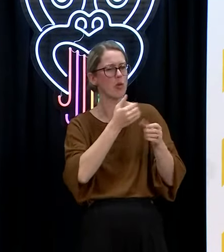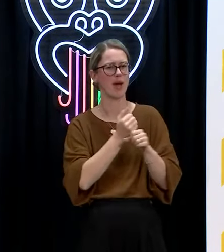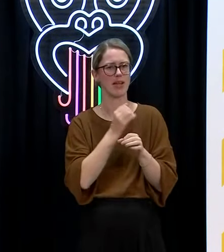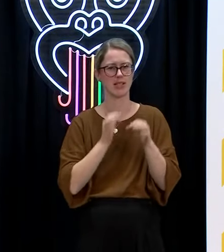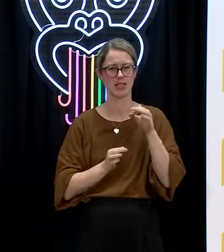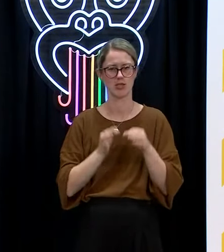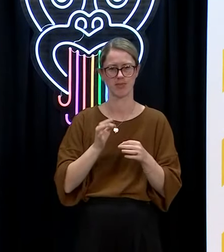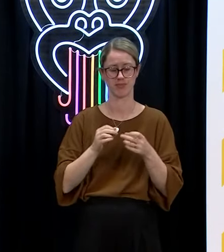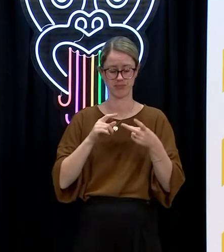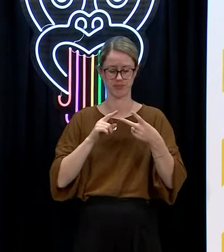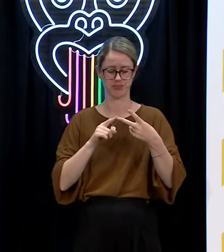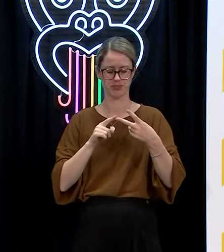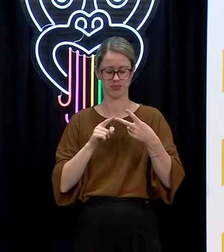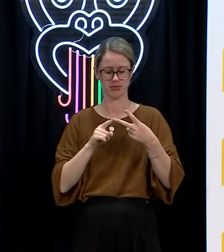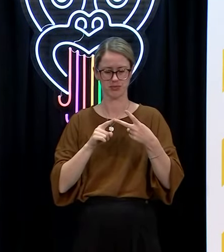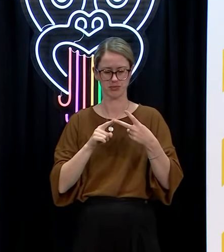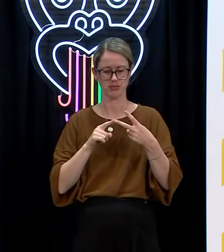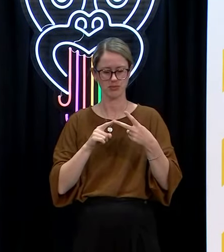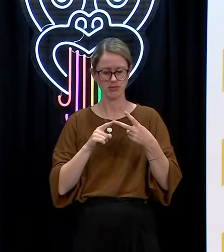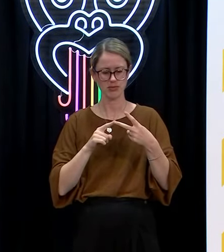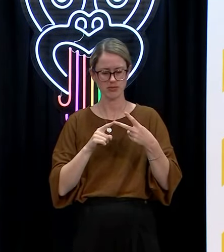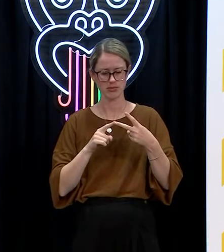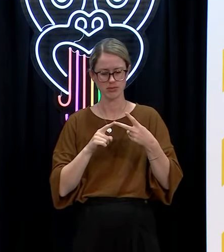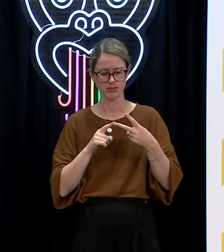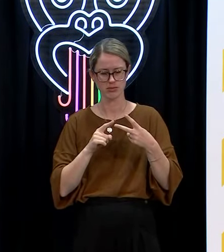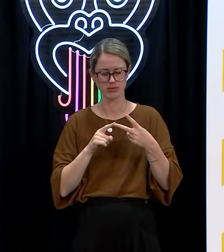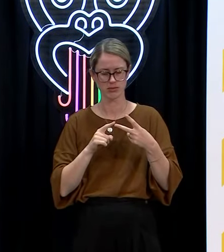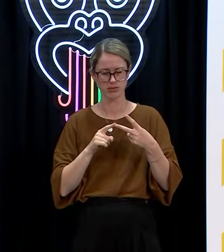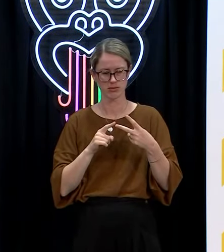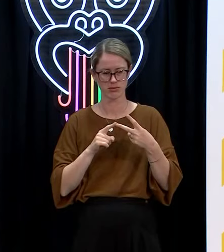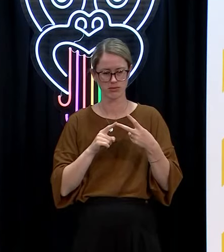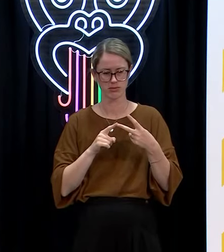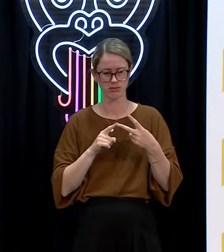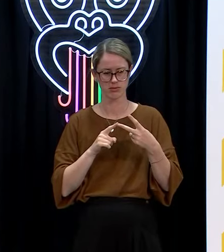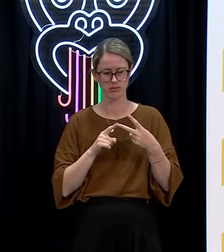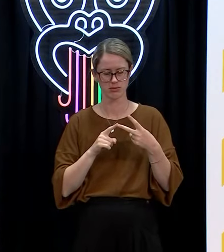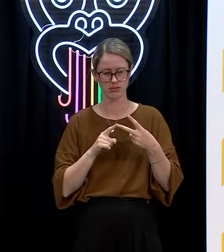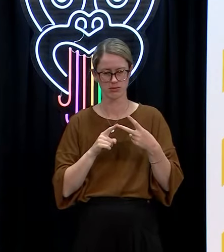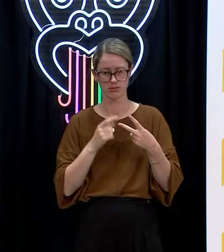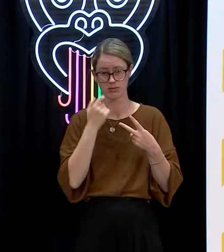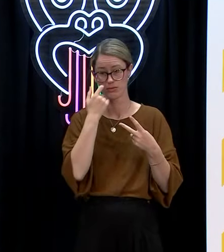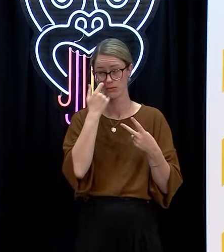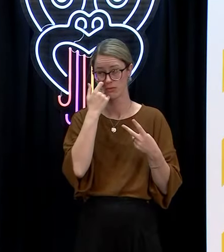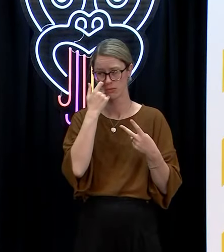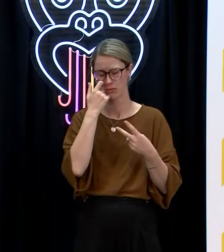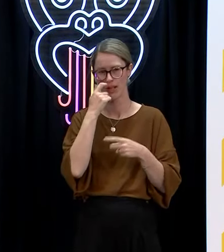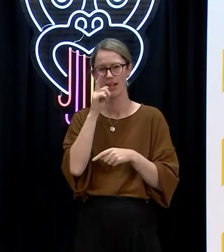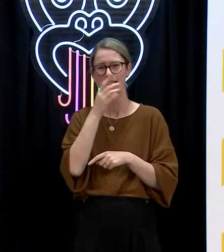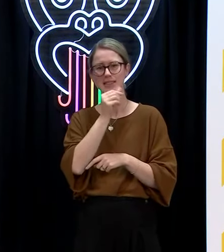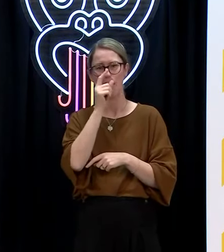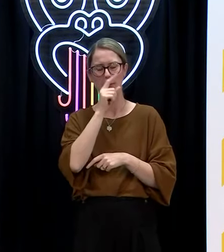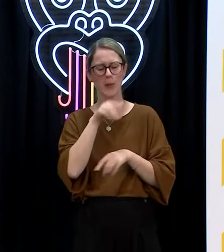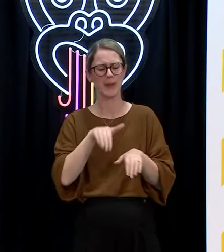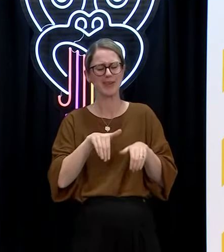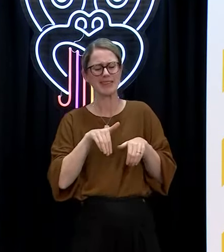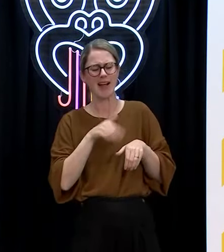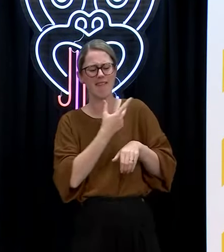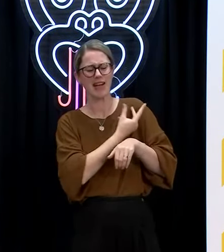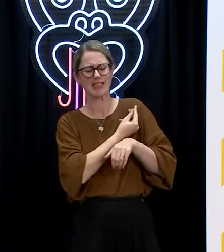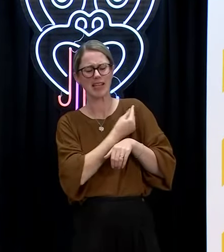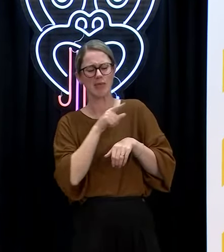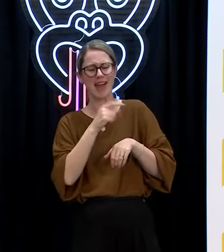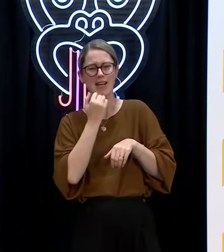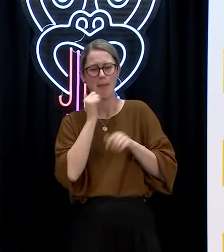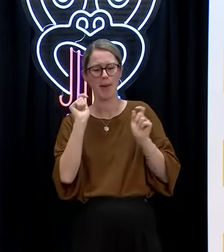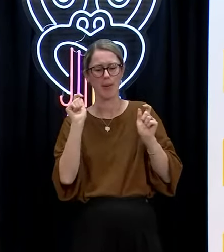The second point that I would make is that we have consistently seen the level of vaccine hesitance declining